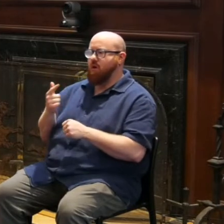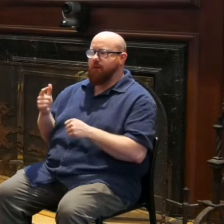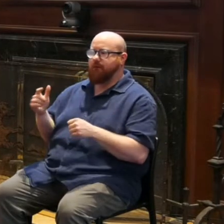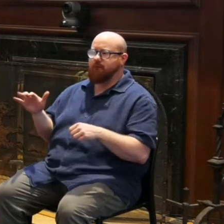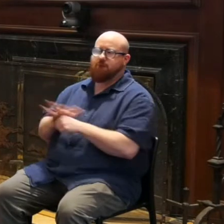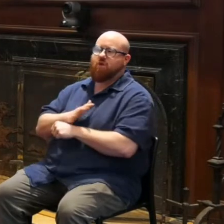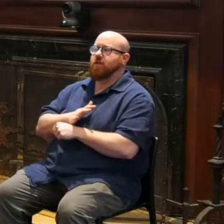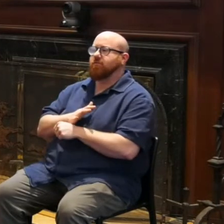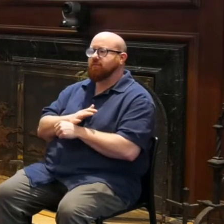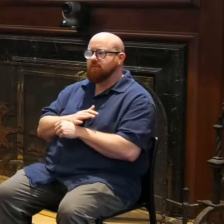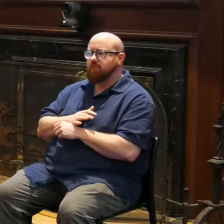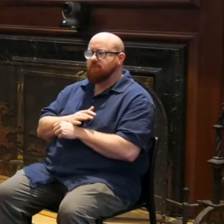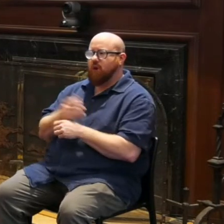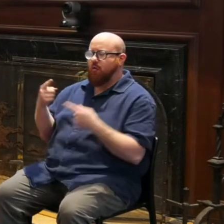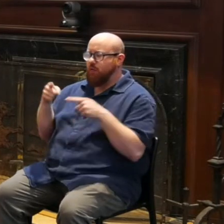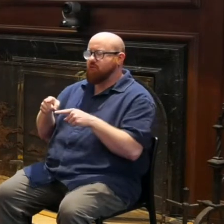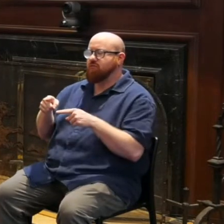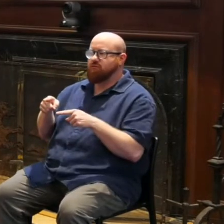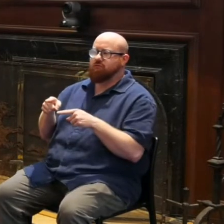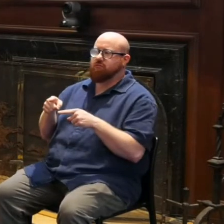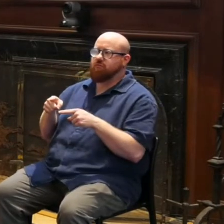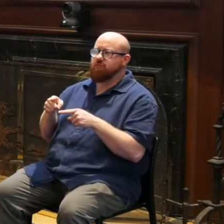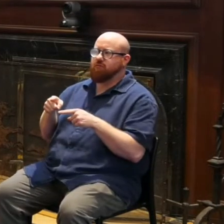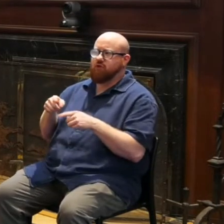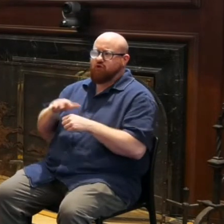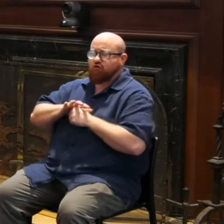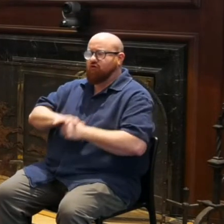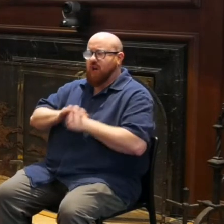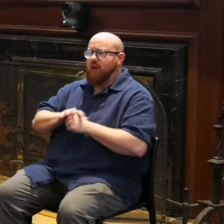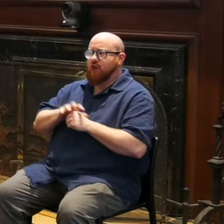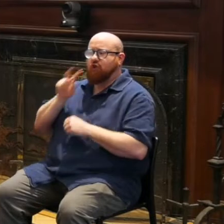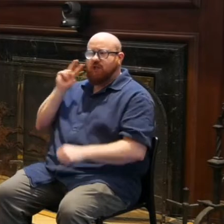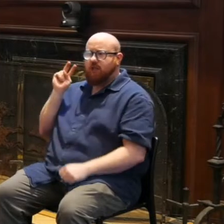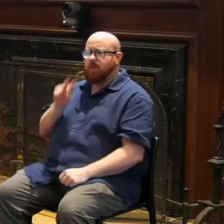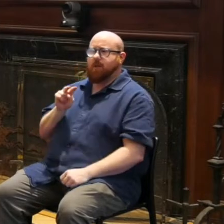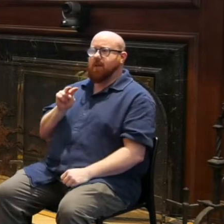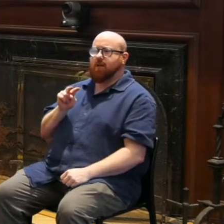storms of stress, she steers us right, our anchor